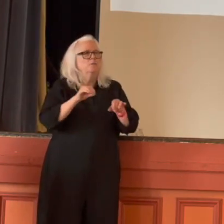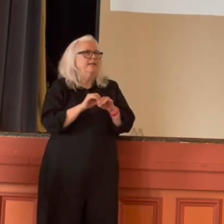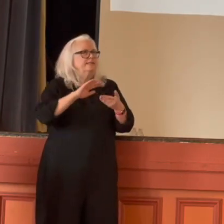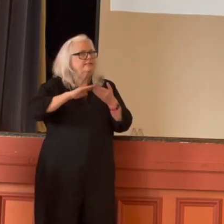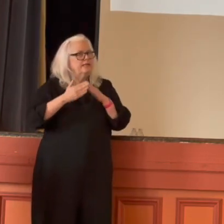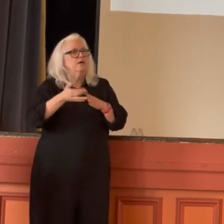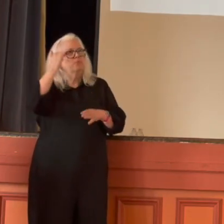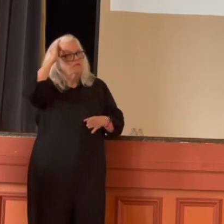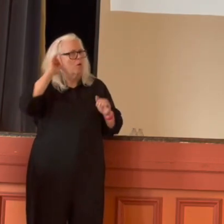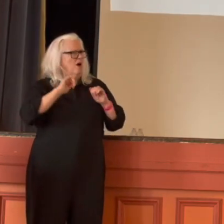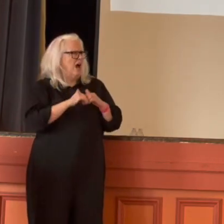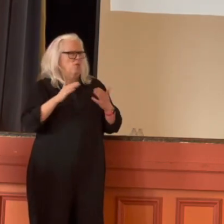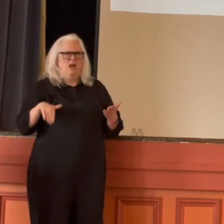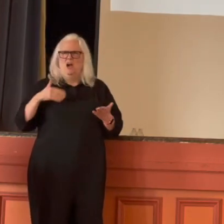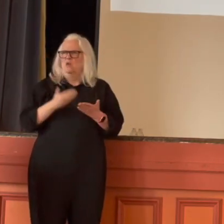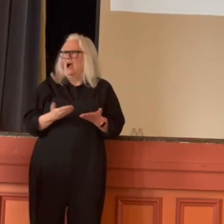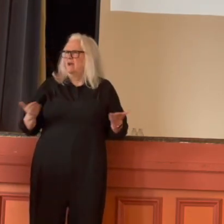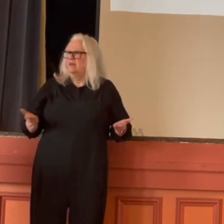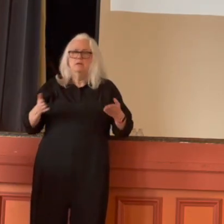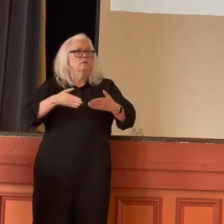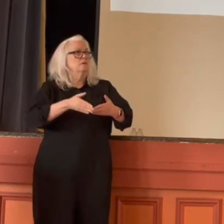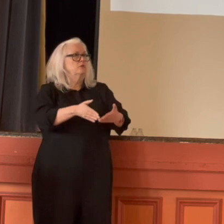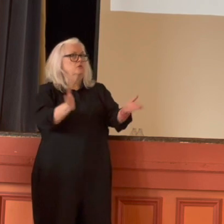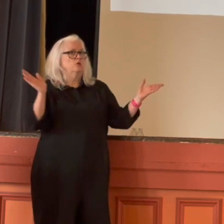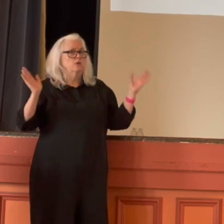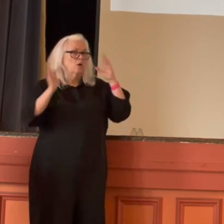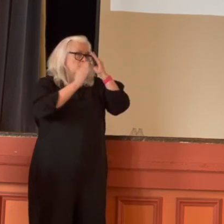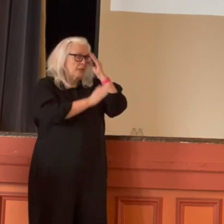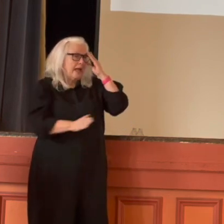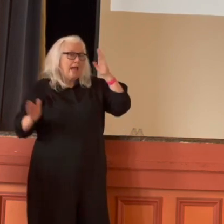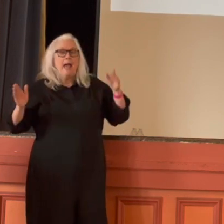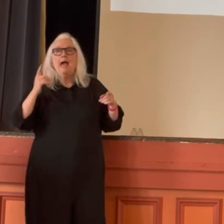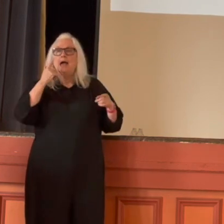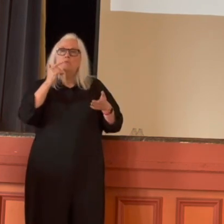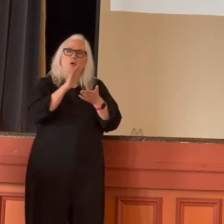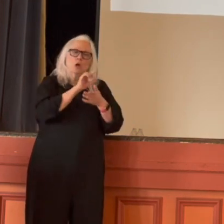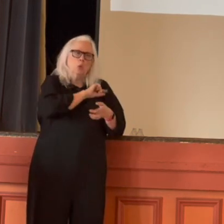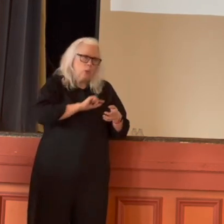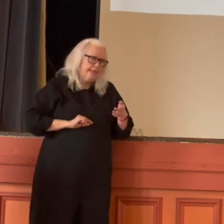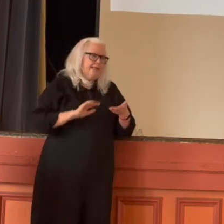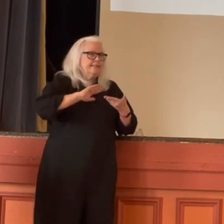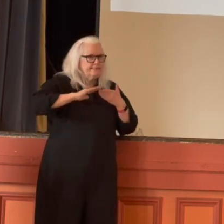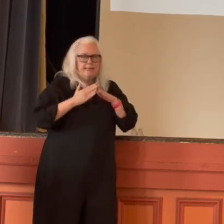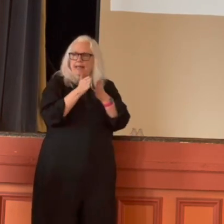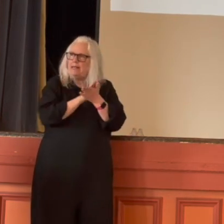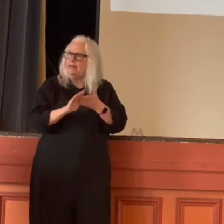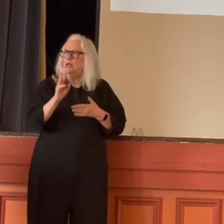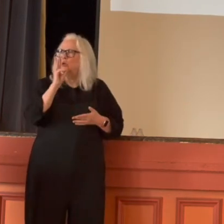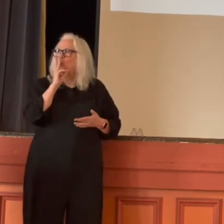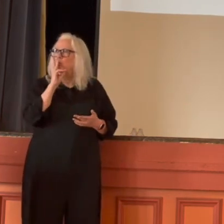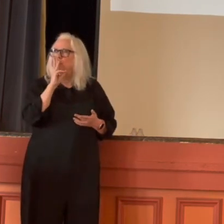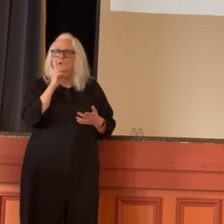here, what the overall plan for Queen City Clean Waters is, and then some specific